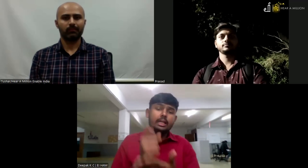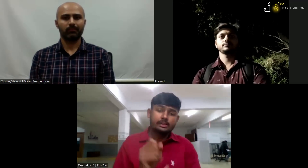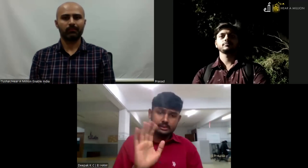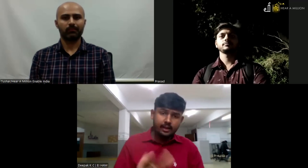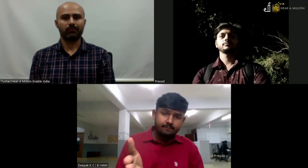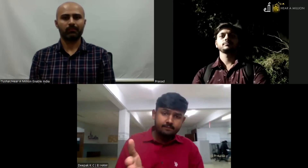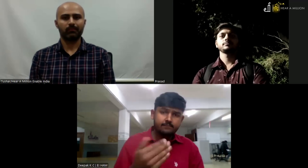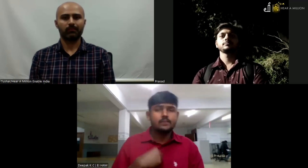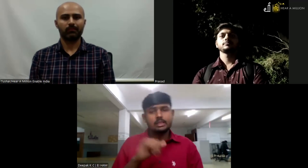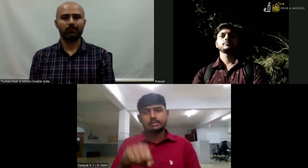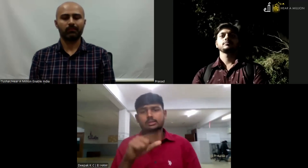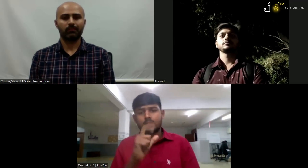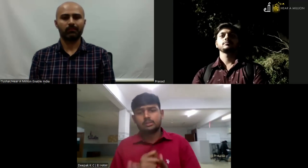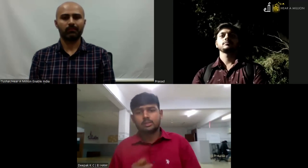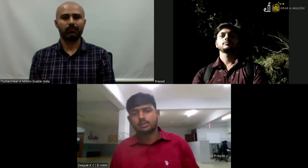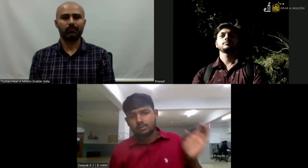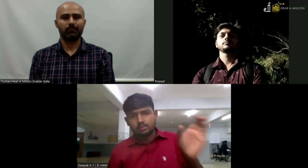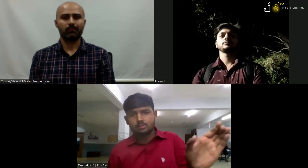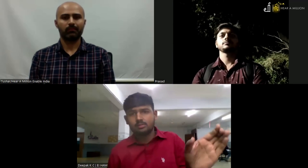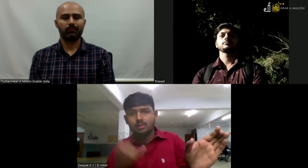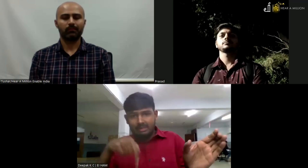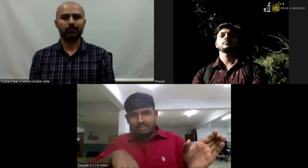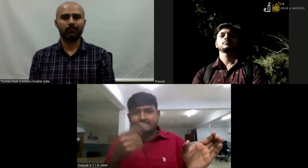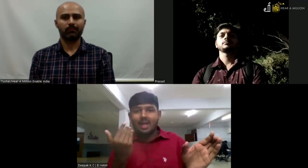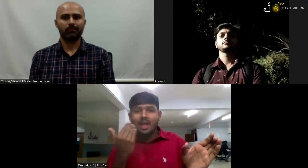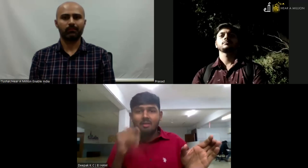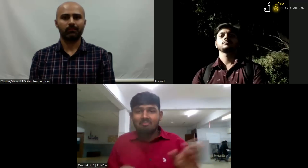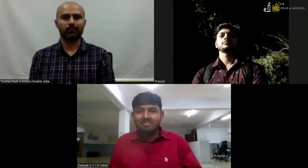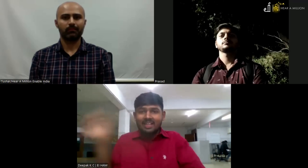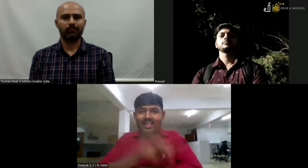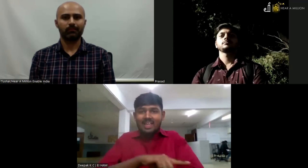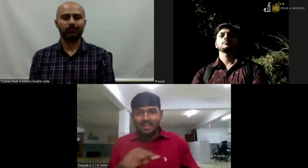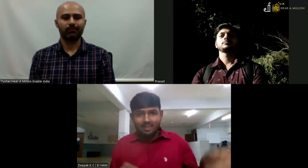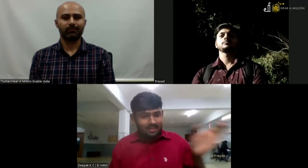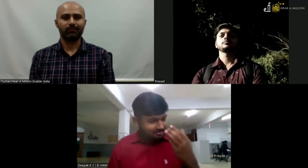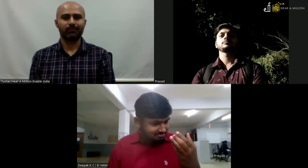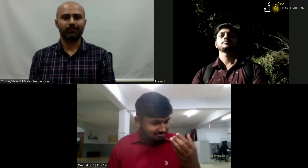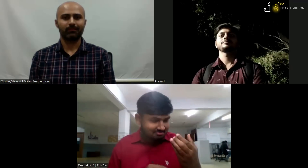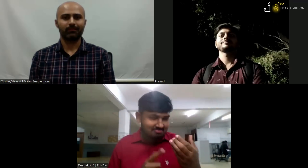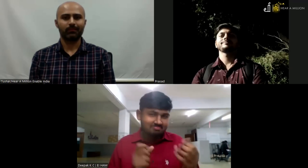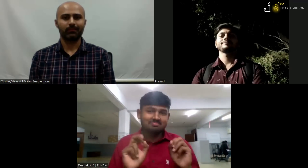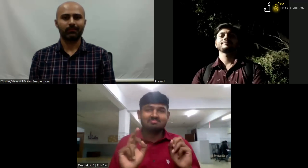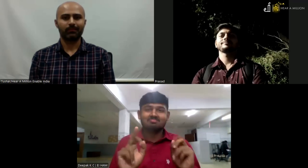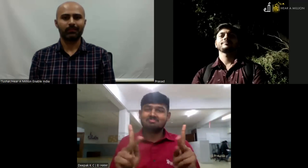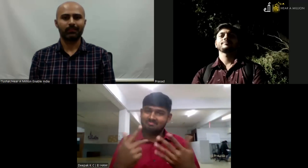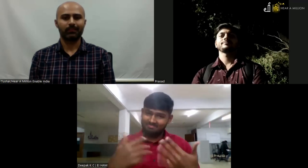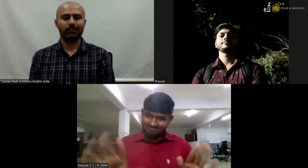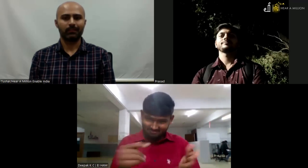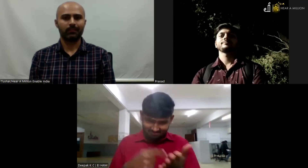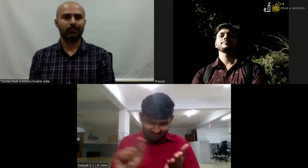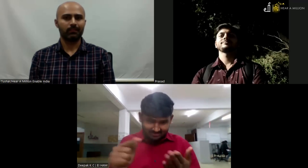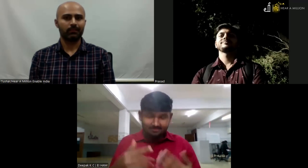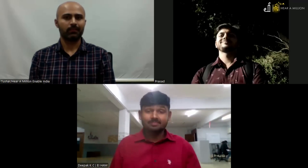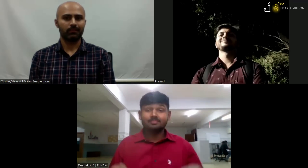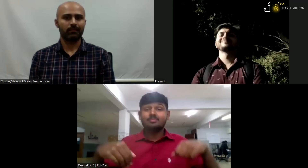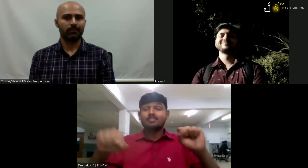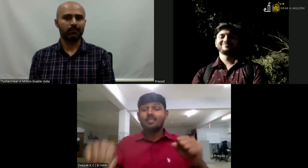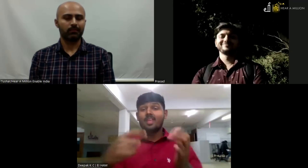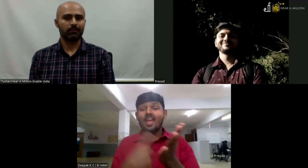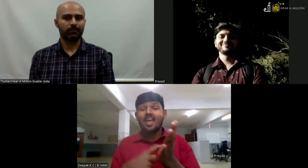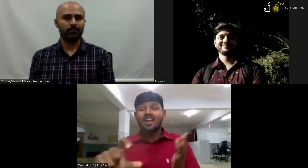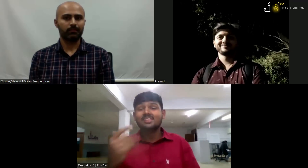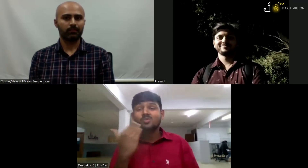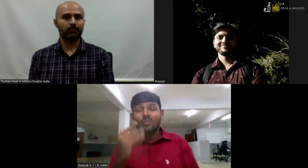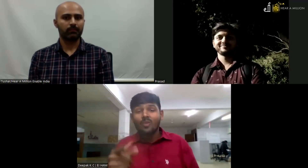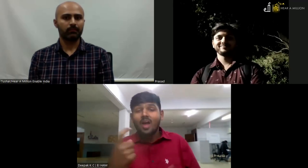time. I don't want to do this court issue. So they asked me if I have license. I had the license on the very same day.